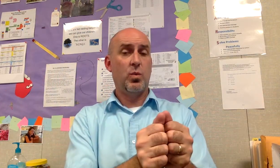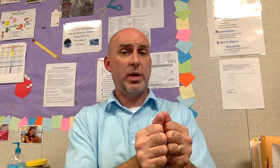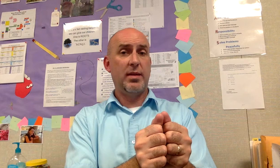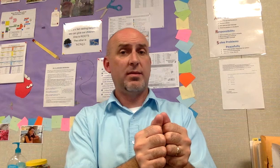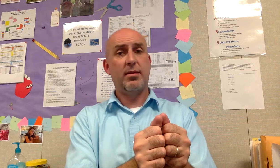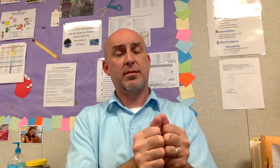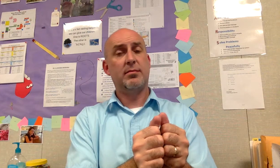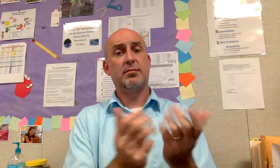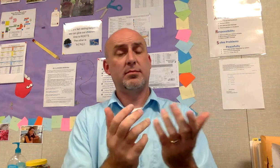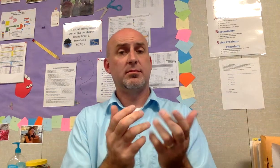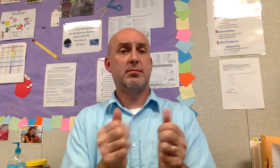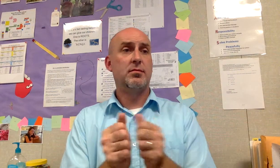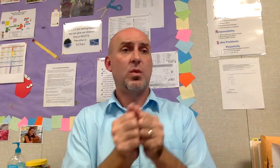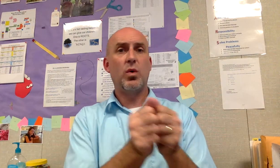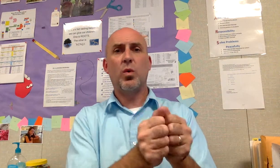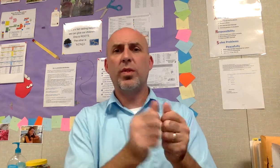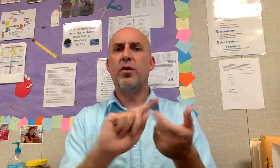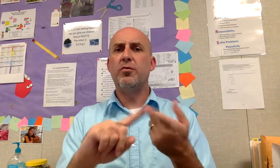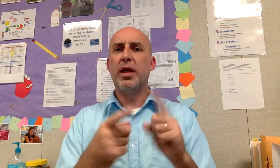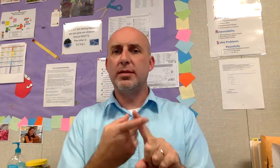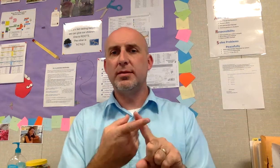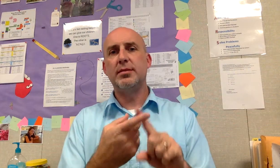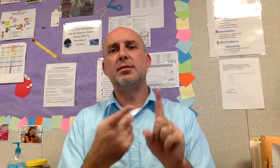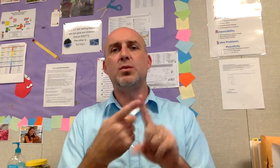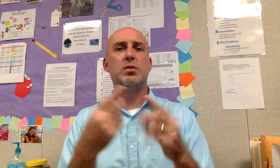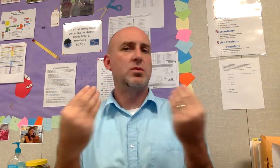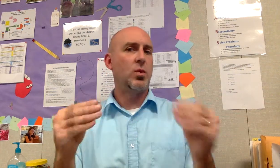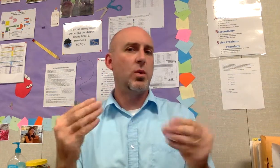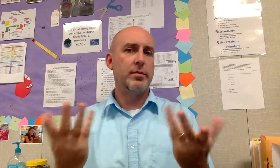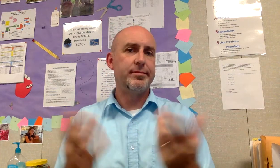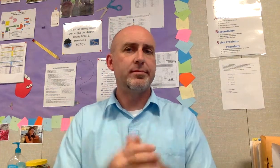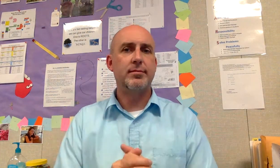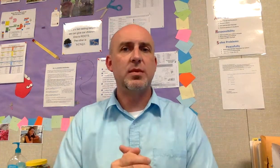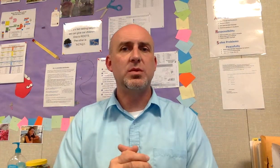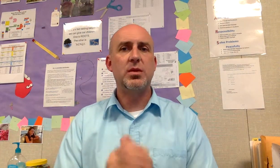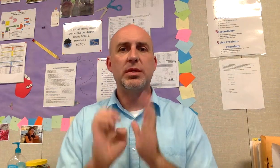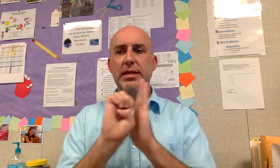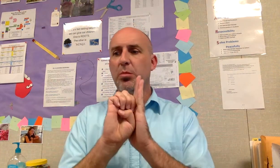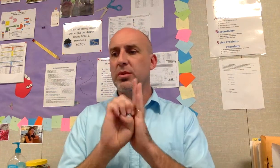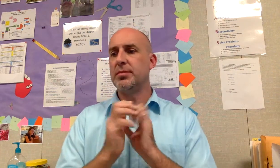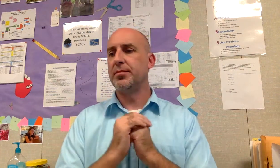with go with our friends to the store. Those are some examples.